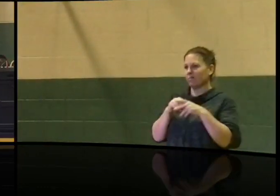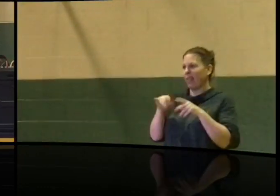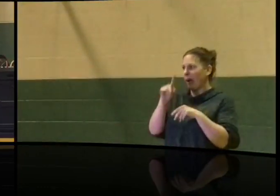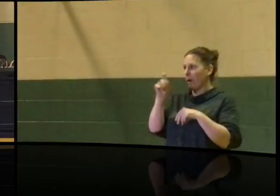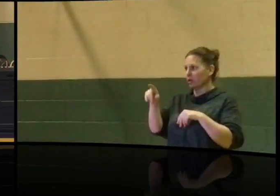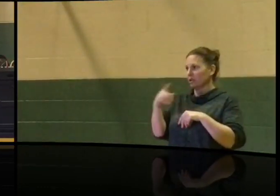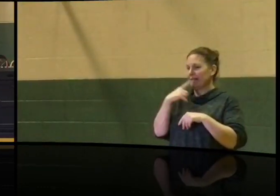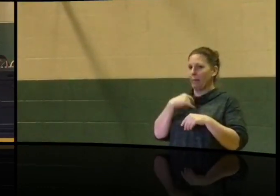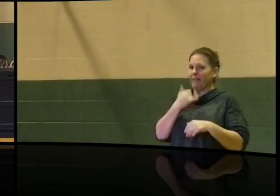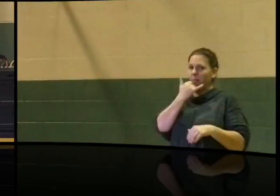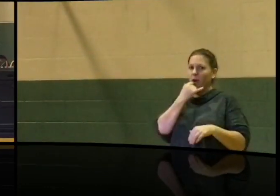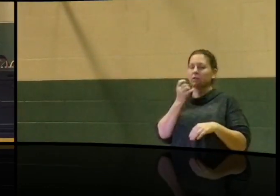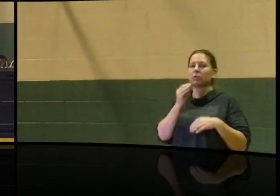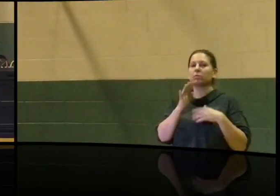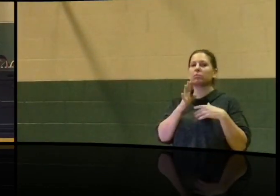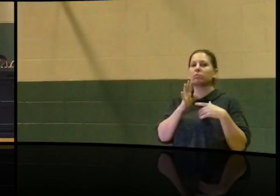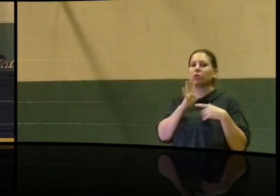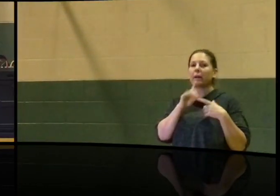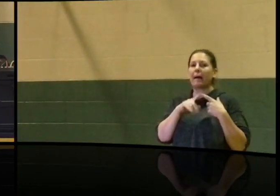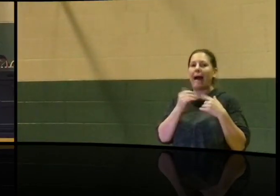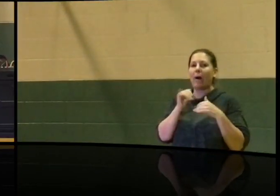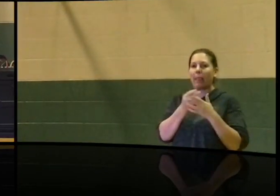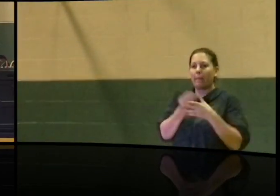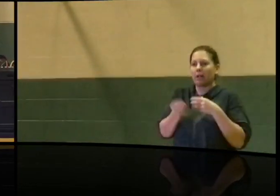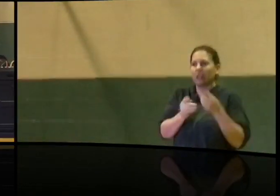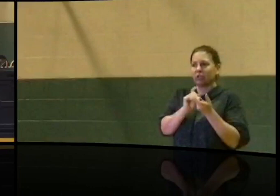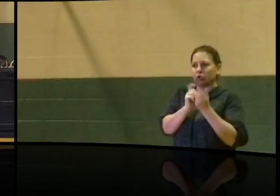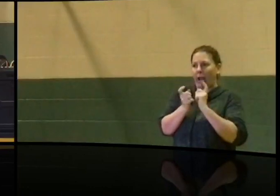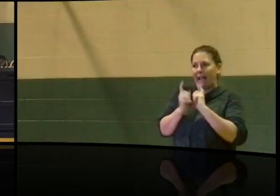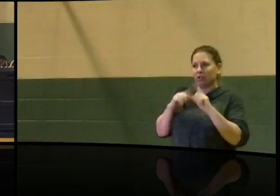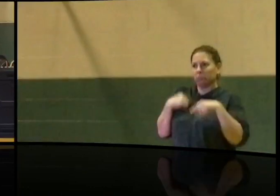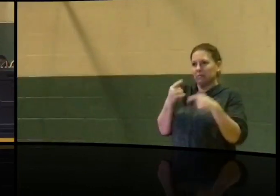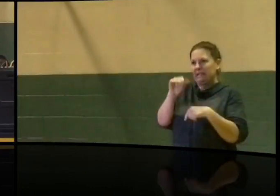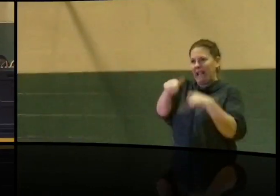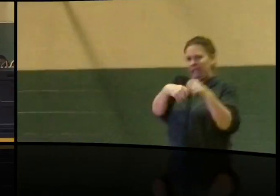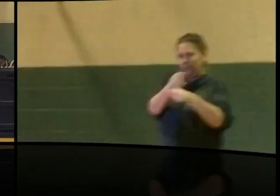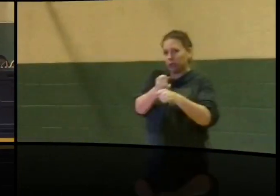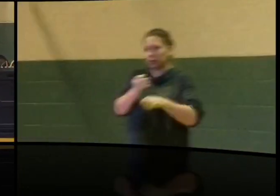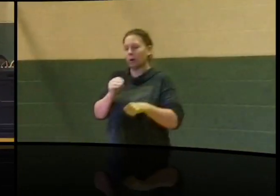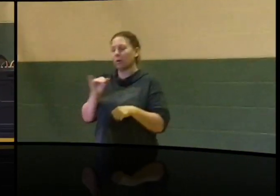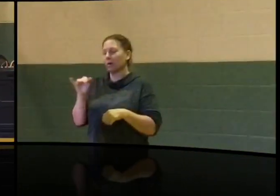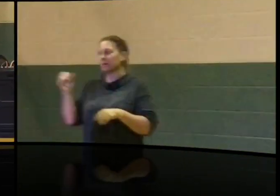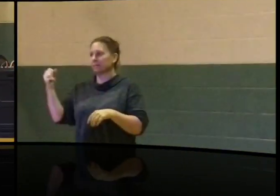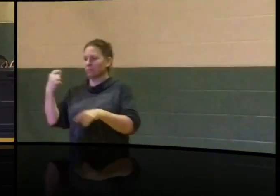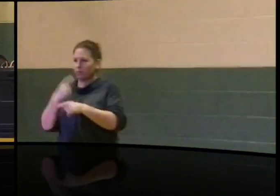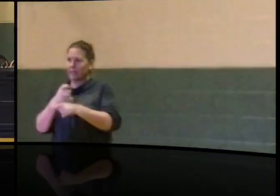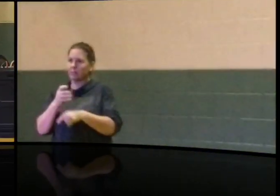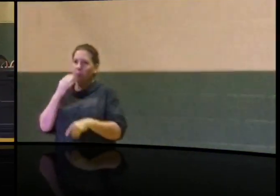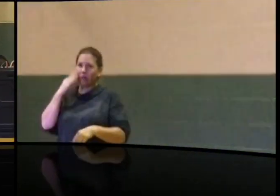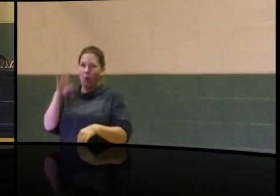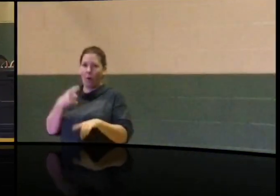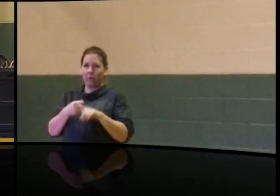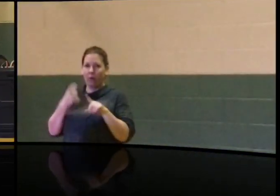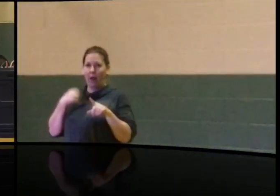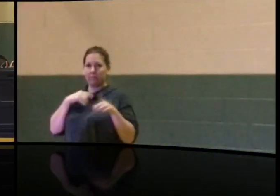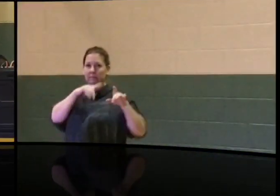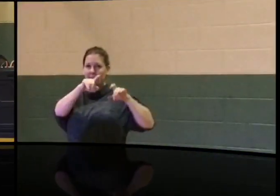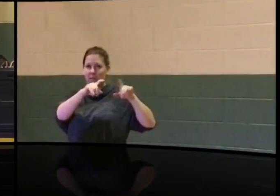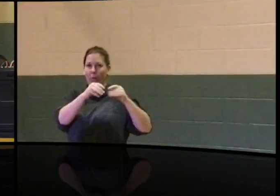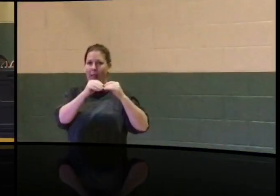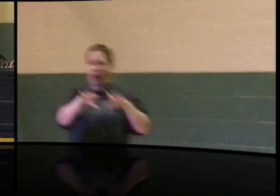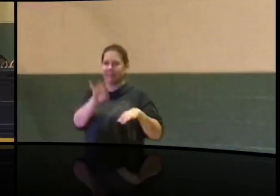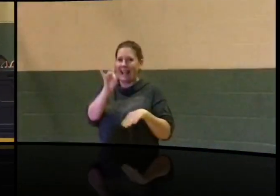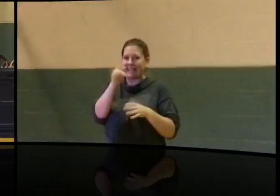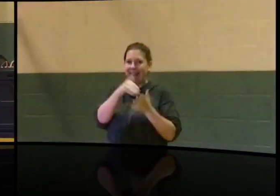me if I'm wrong, is about how the budget has changed over the past decade. Is that correct? Correct. Well, we know from the results from the census that we lost 18